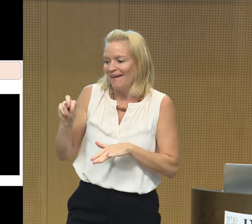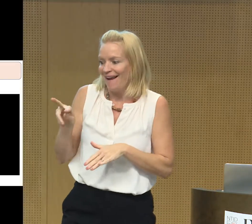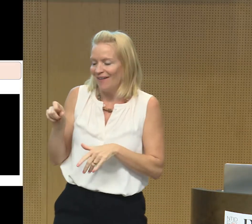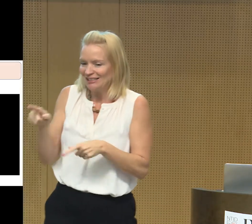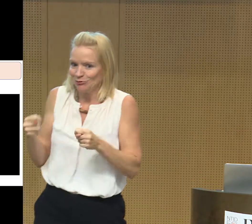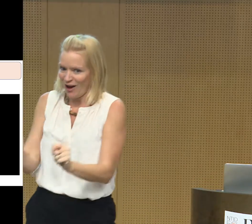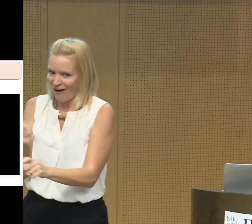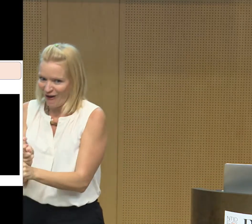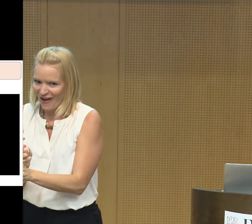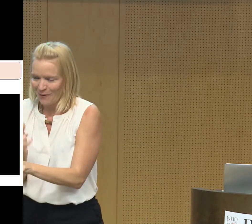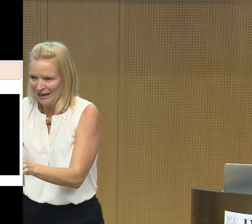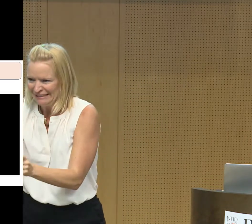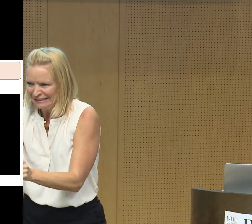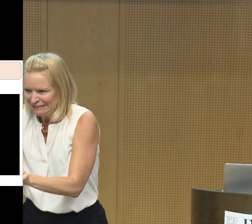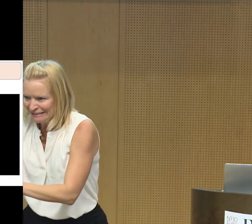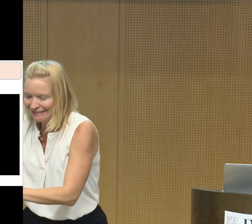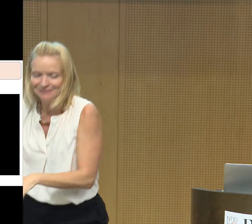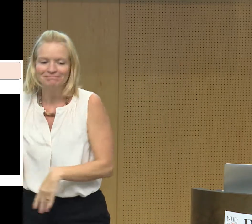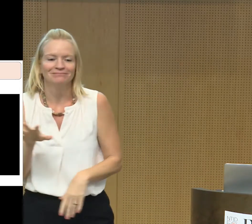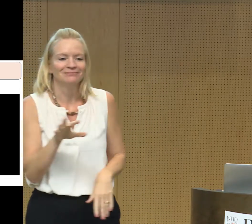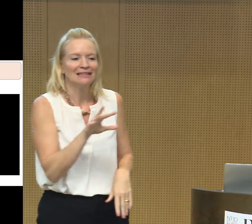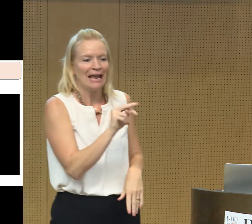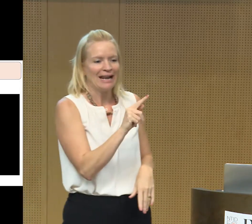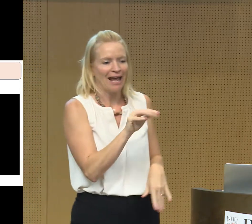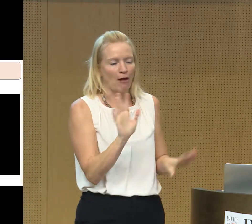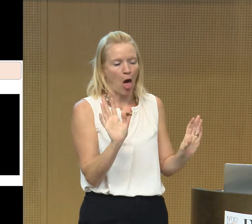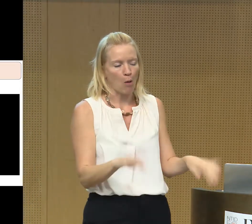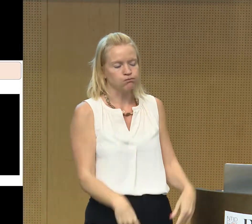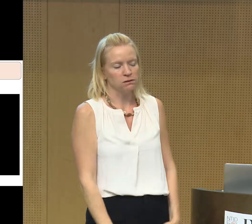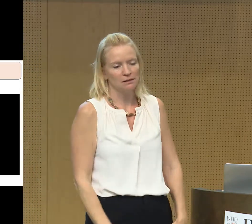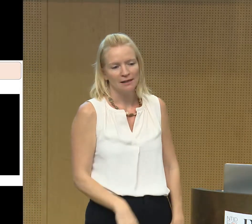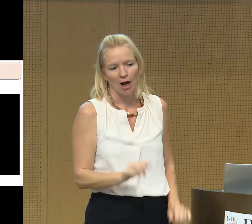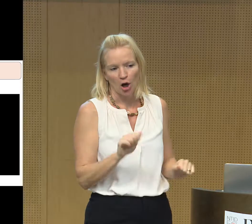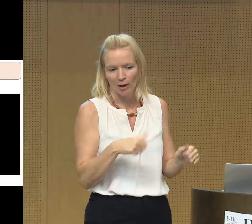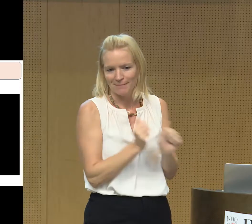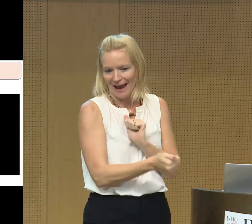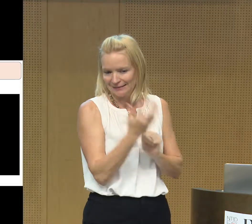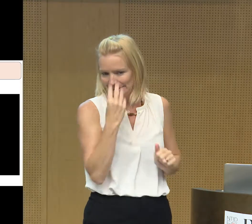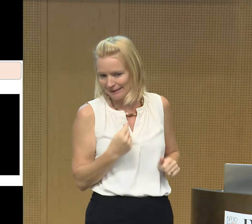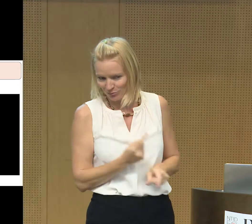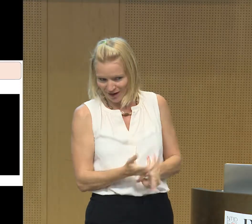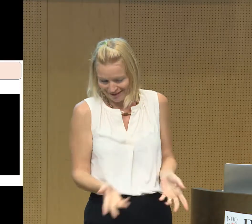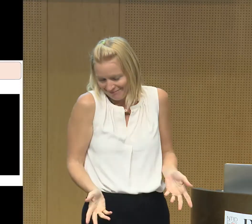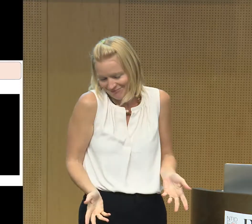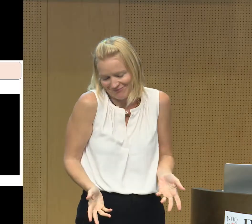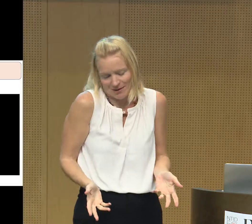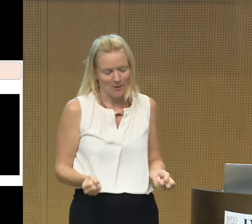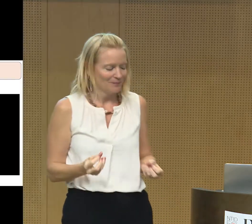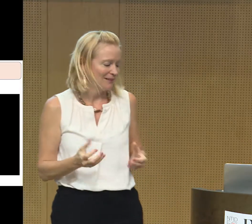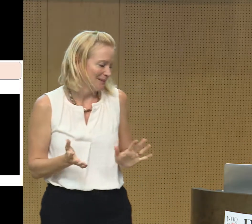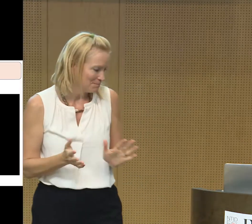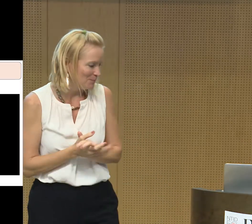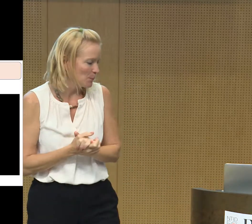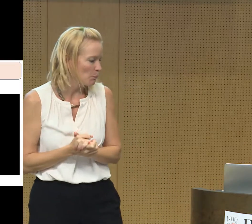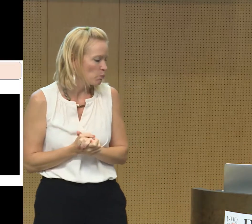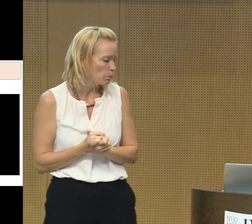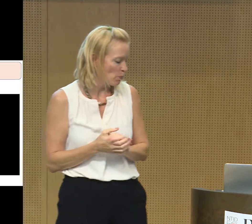And the novice signers are really trying hard to comprehend everything. But the native signers are like, well, this is really easy,